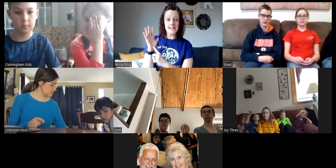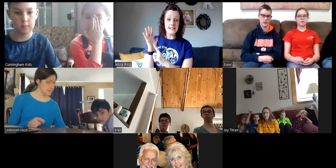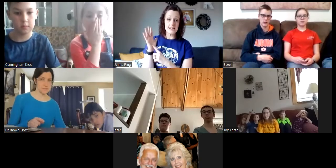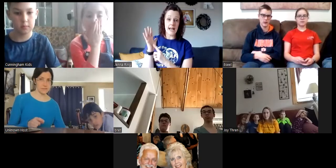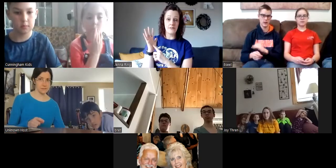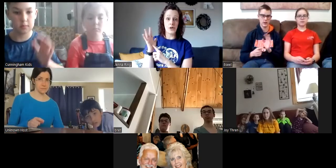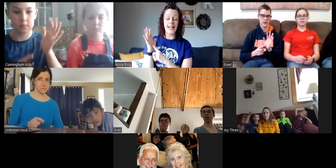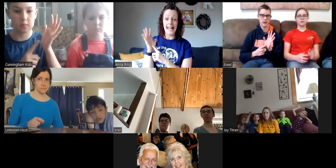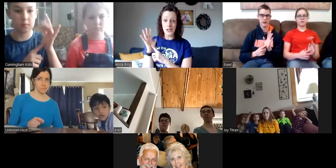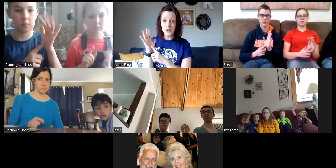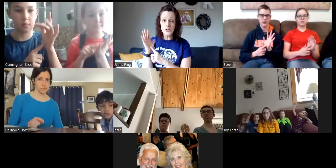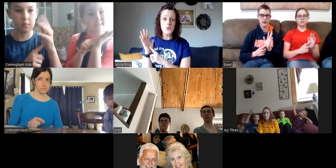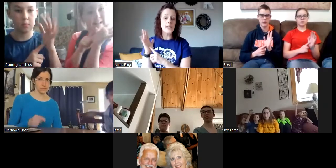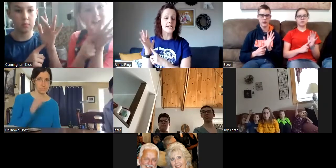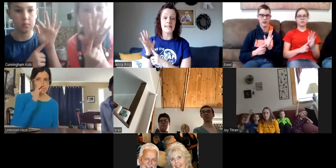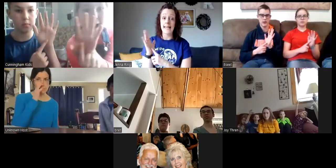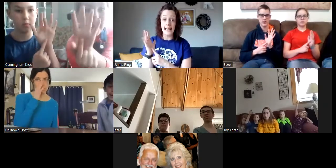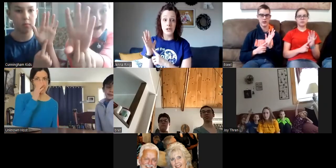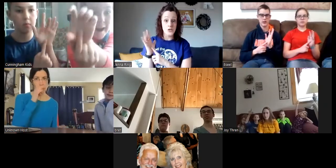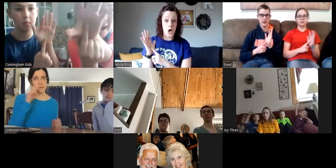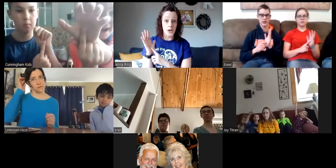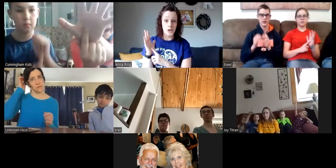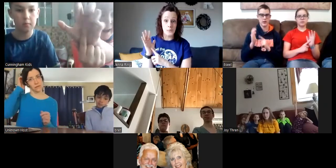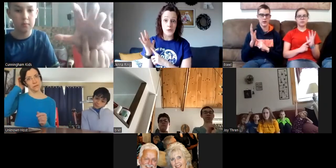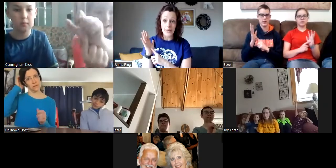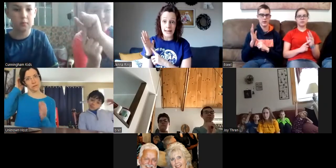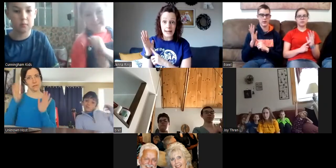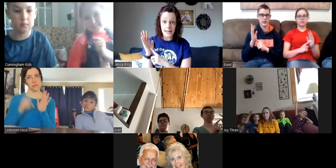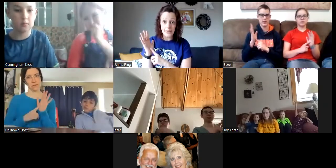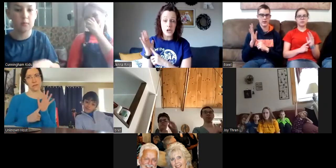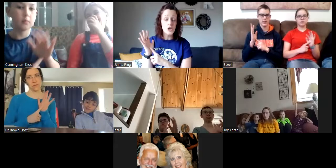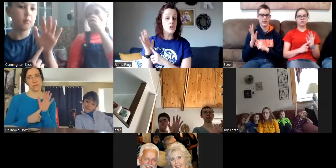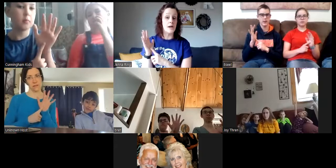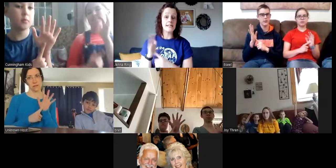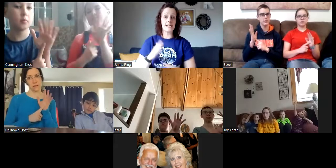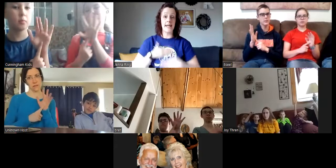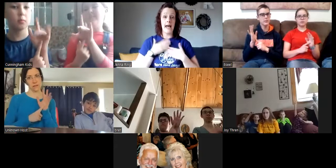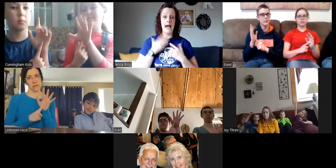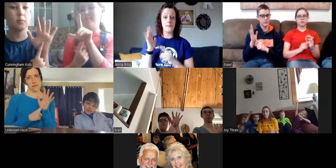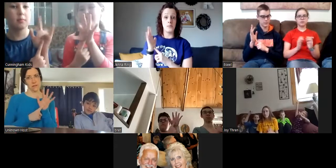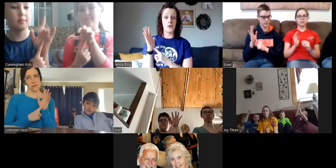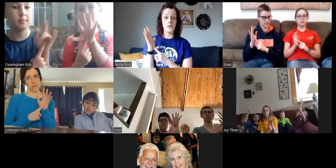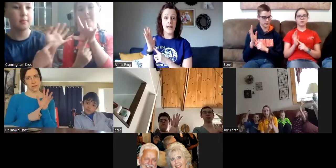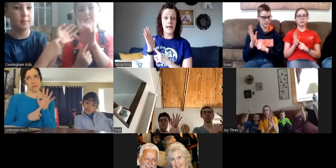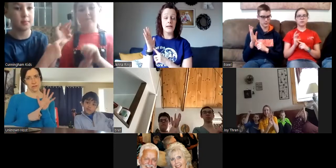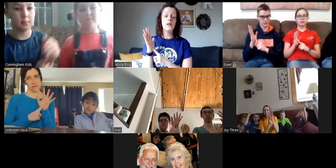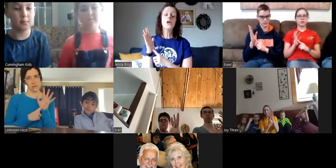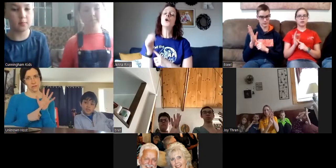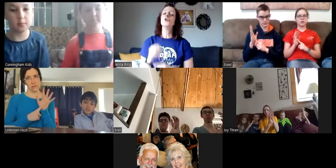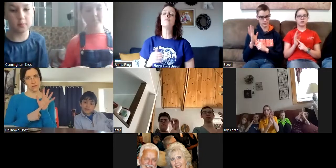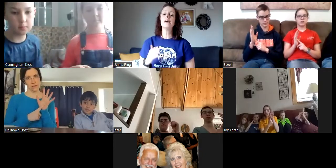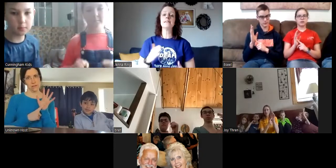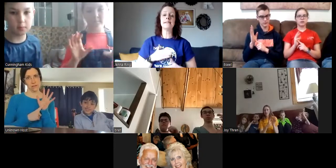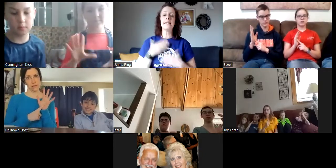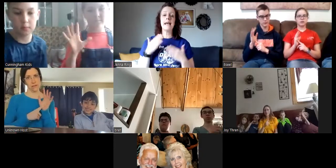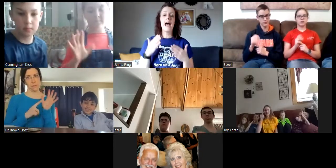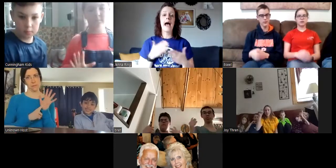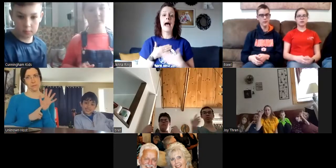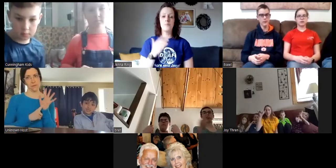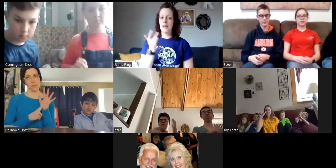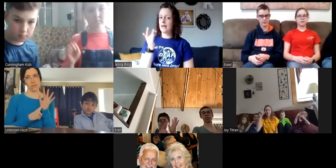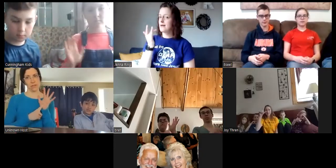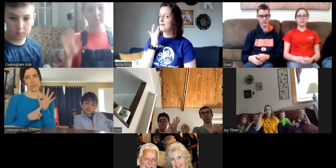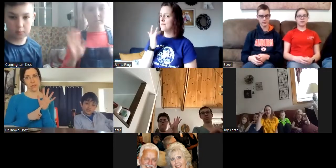this. This is the sign for candle. So I guess the candle's on your birthday cake. You might see happy birthday. You might